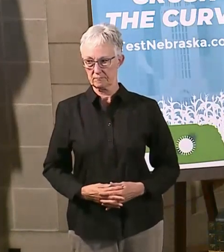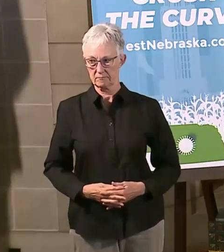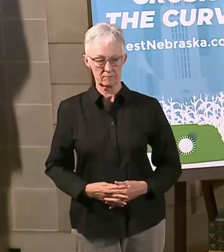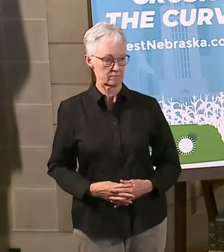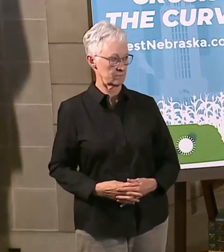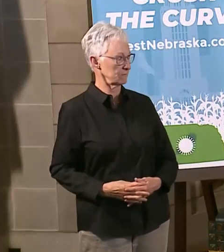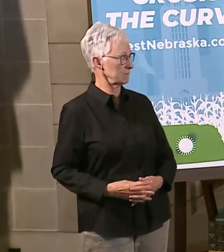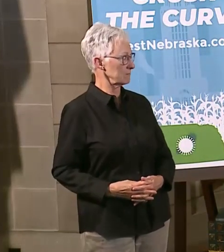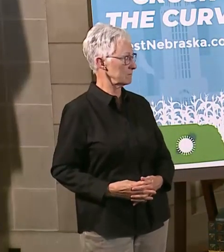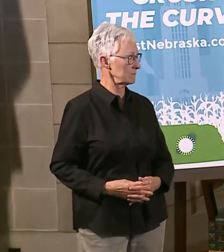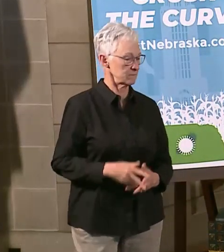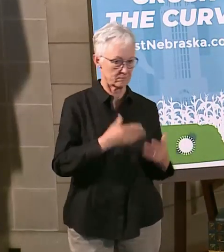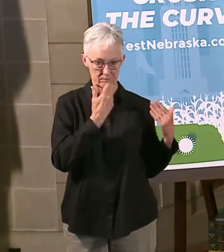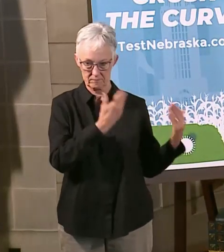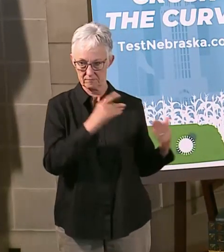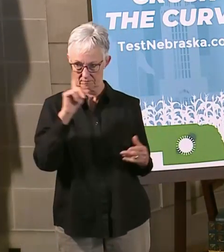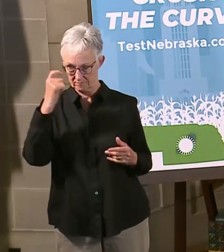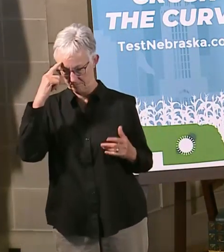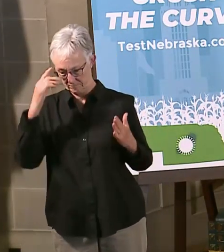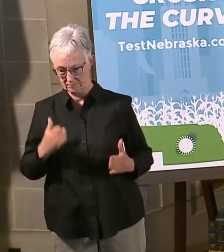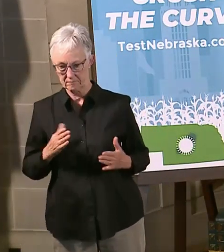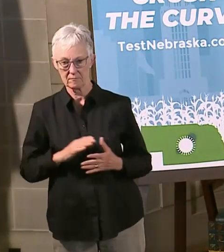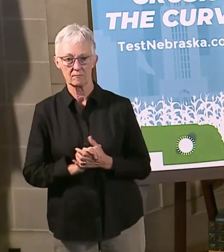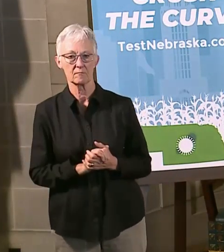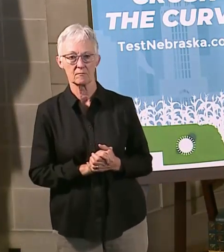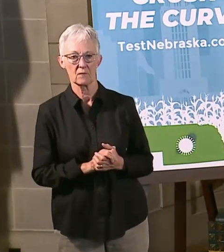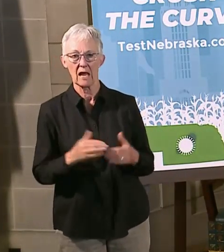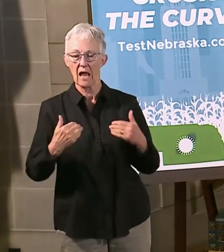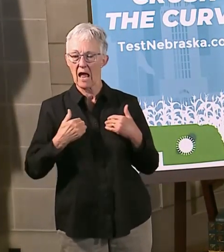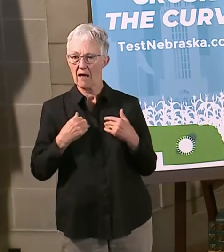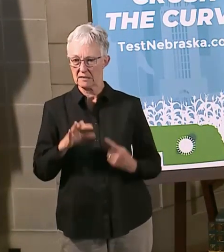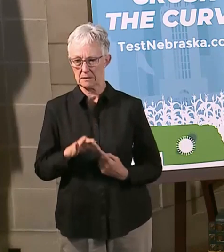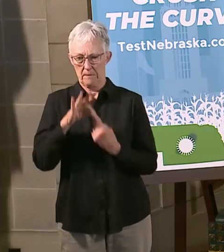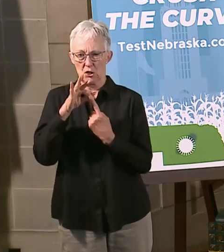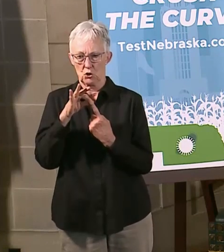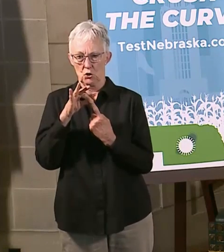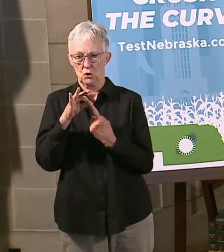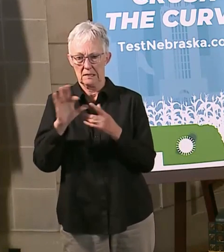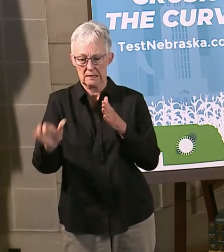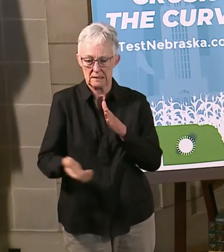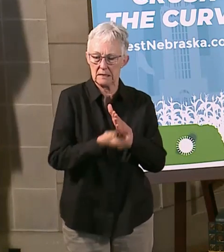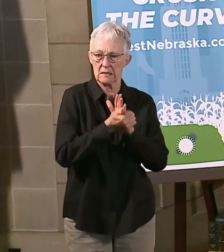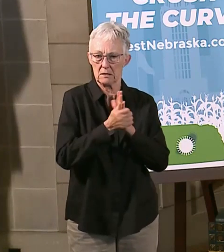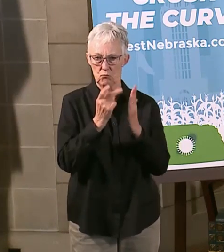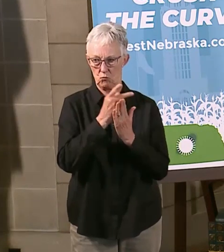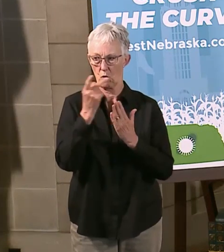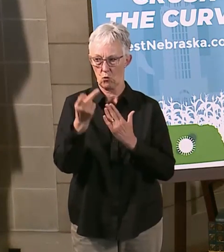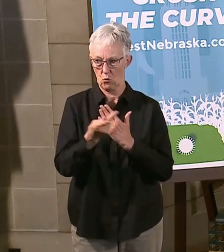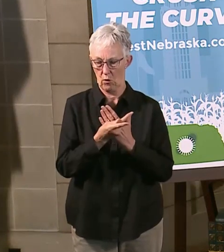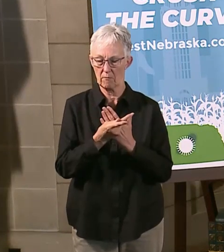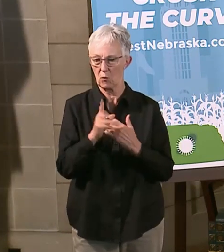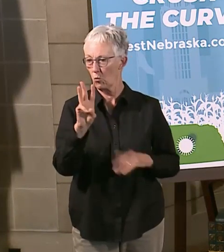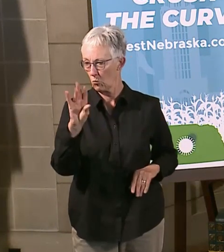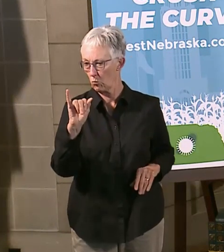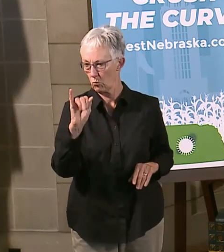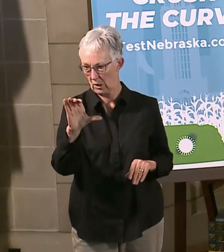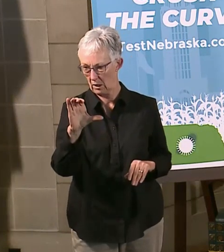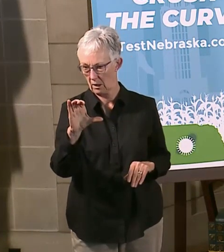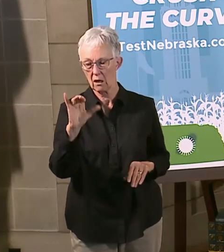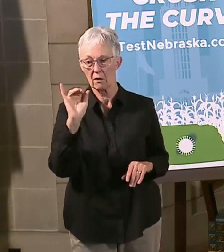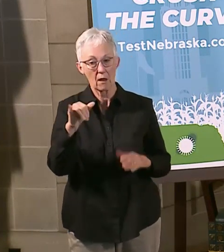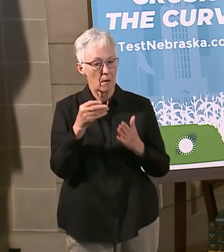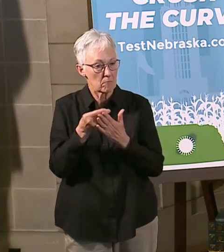Thank you, Governor. So the special supplemental nutrition program for women, infants, and children, or often referred to as WIC, is a federally funded